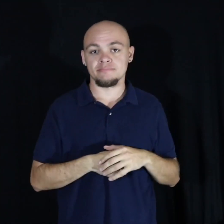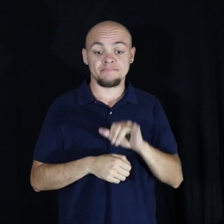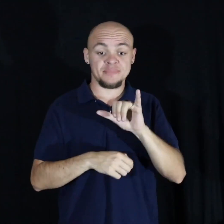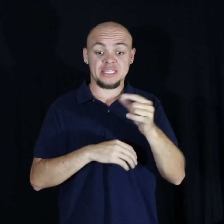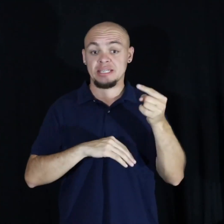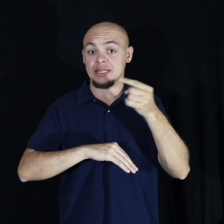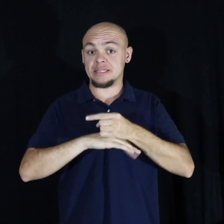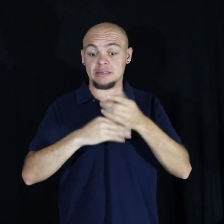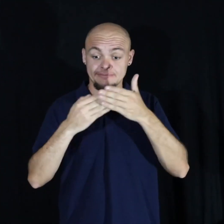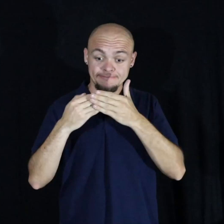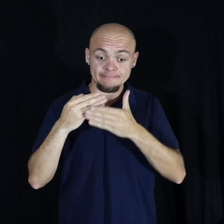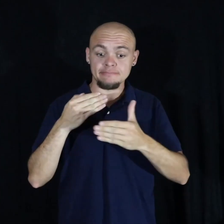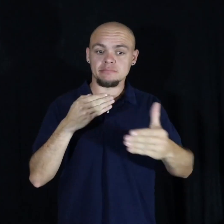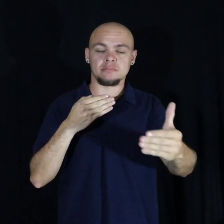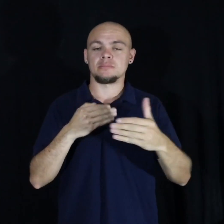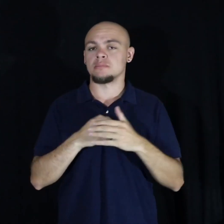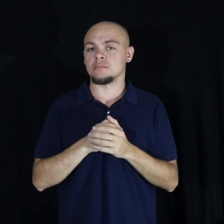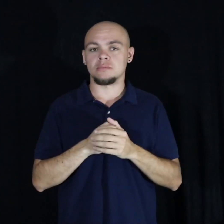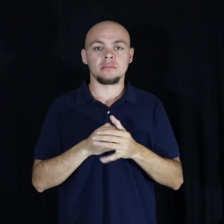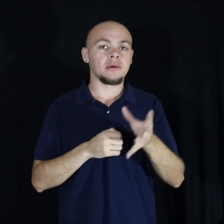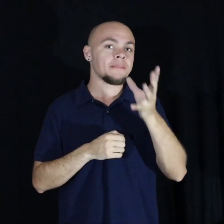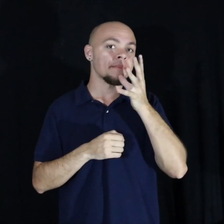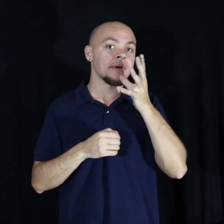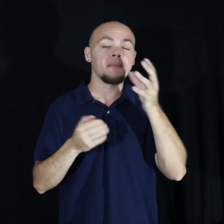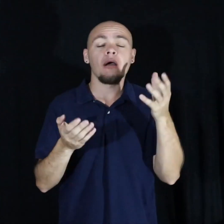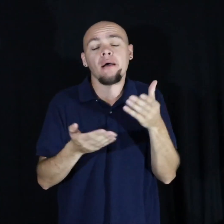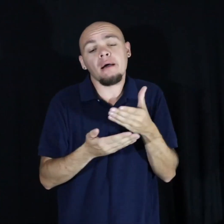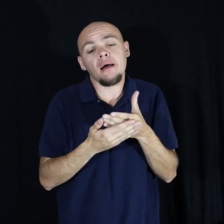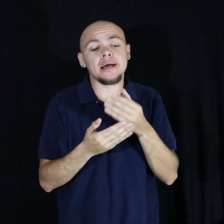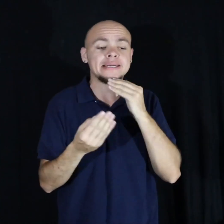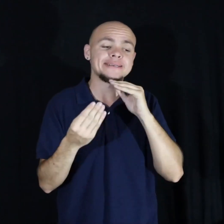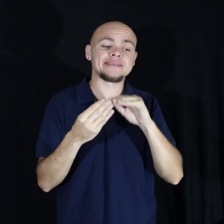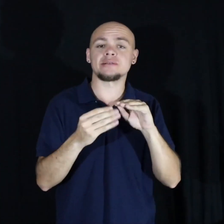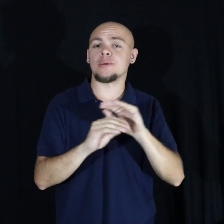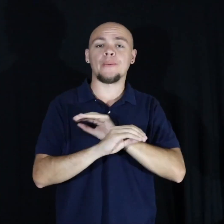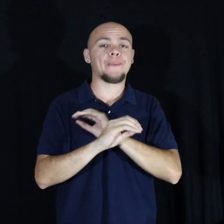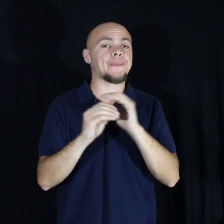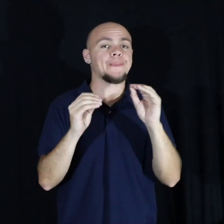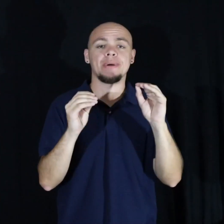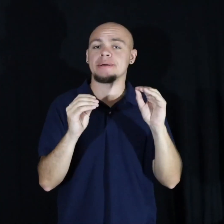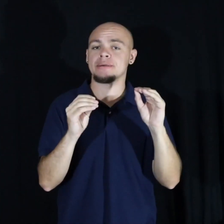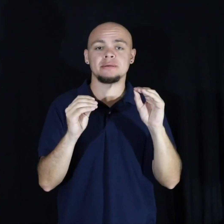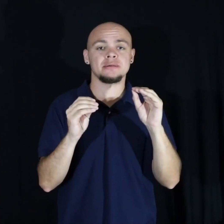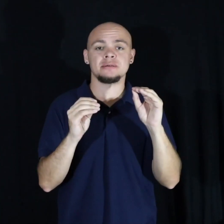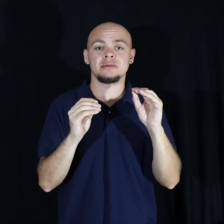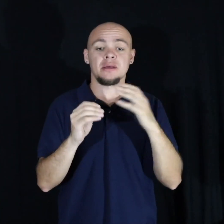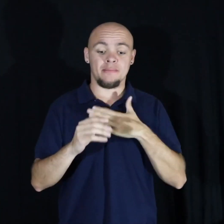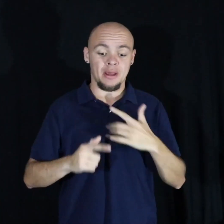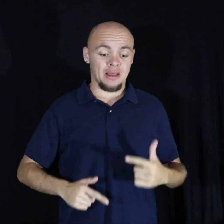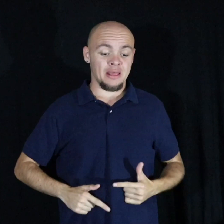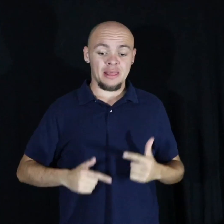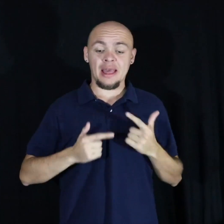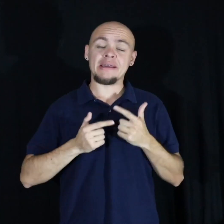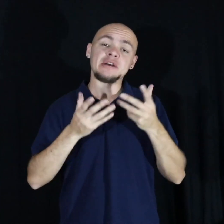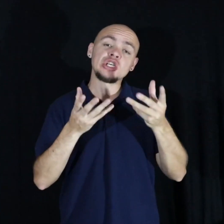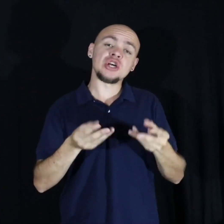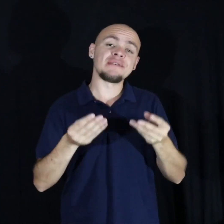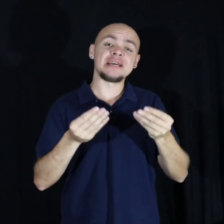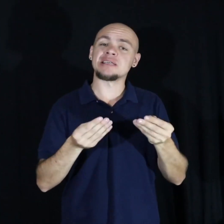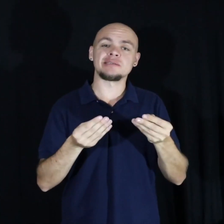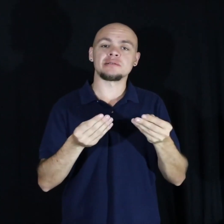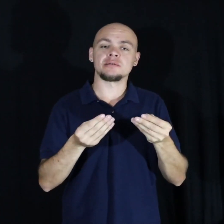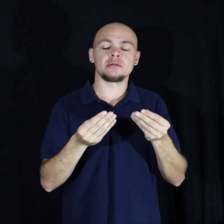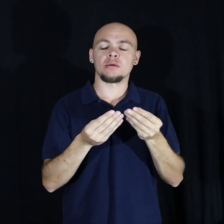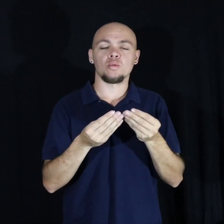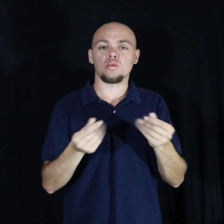day forward, there were no more motherly hugs or kisses. The gentleness in my life was gone.